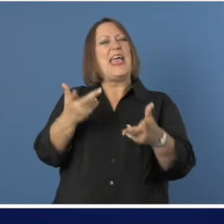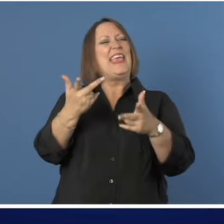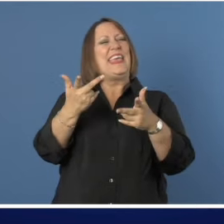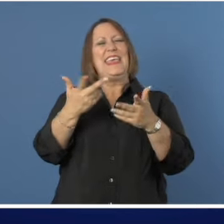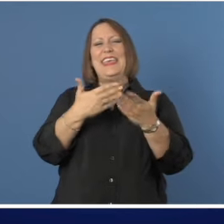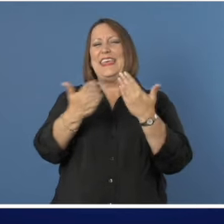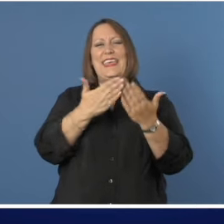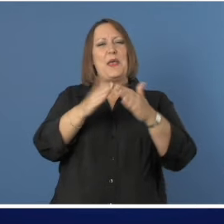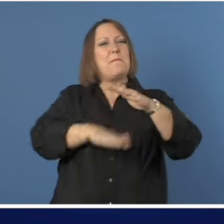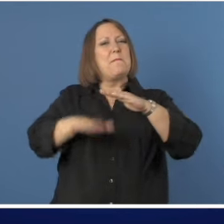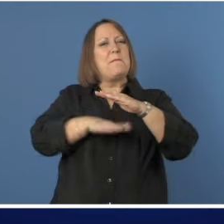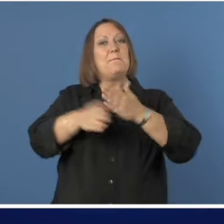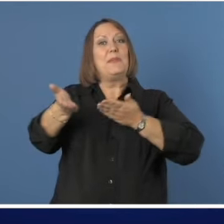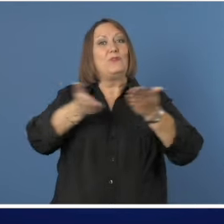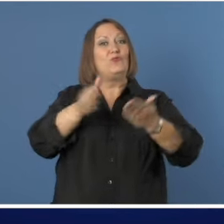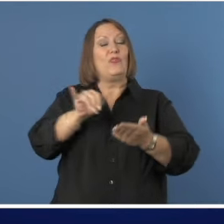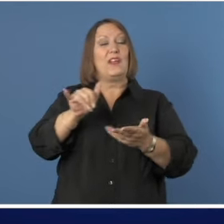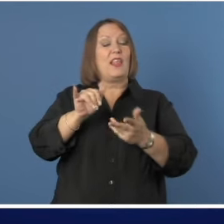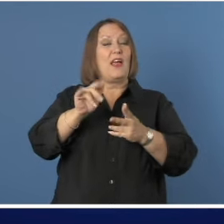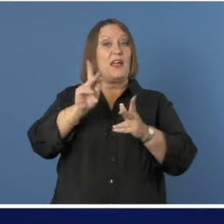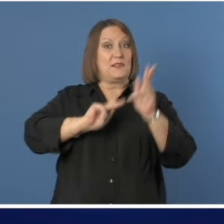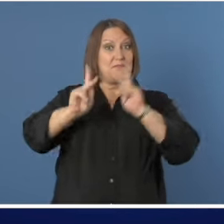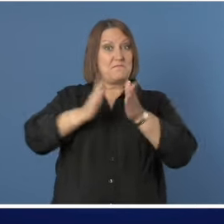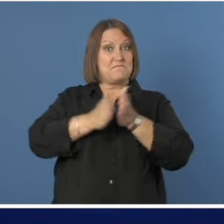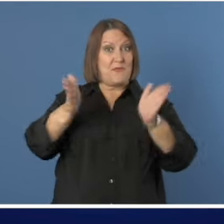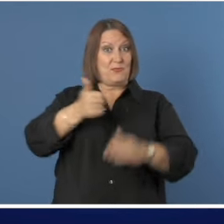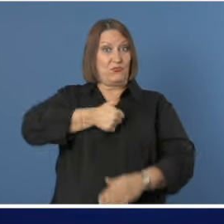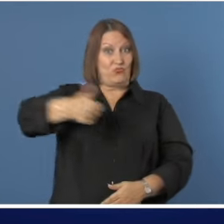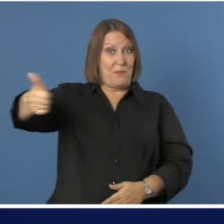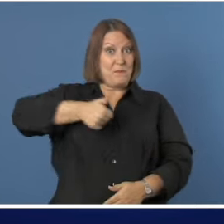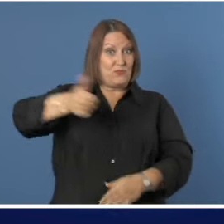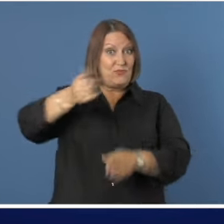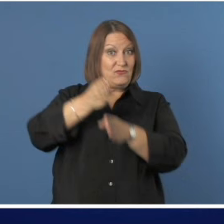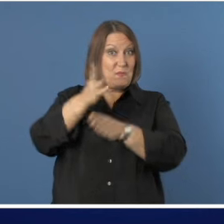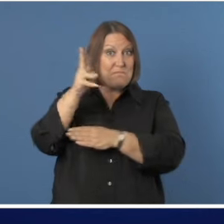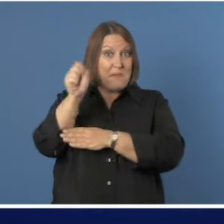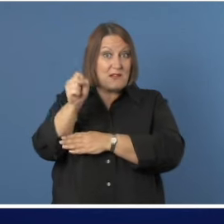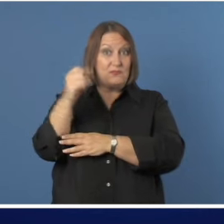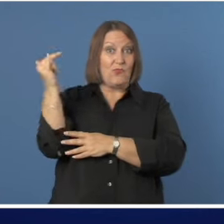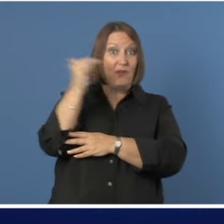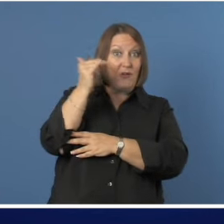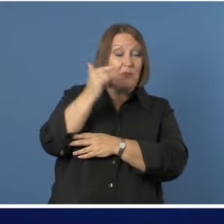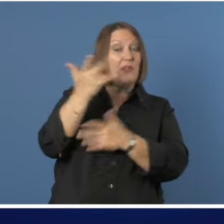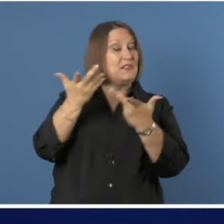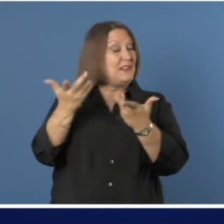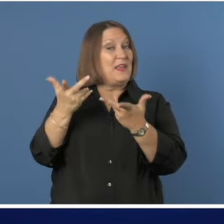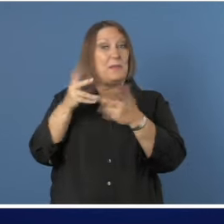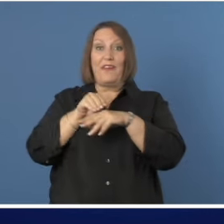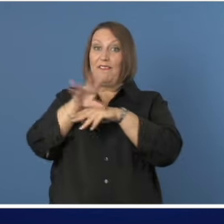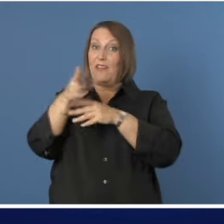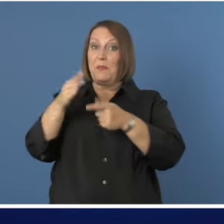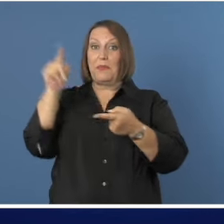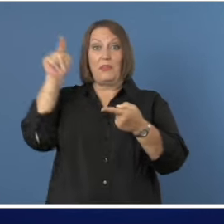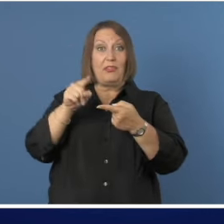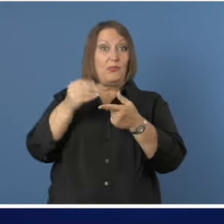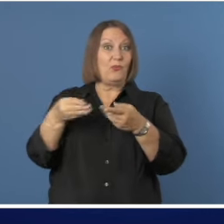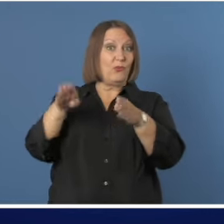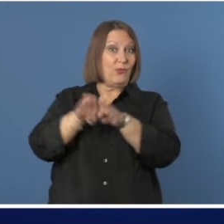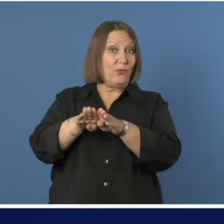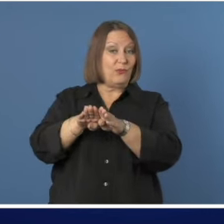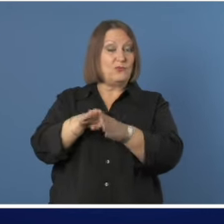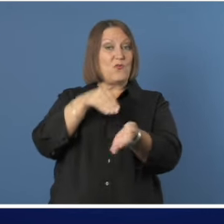These disruptions could include everything from school and business closings to interruption of